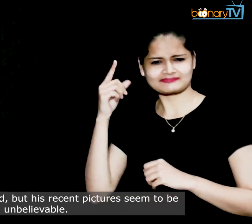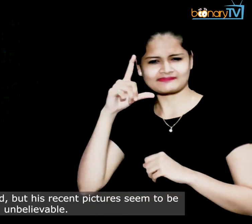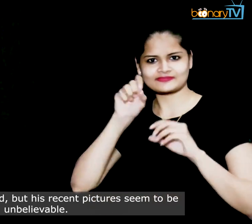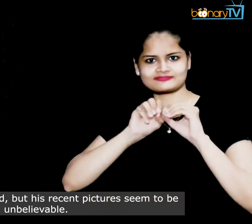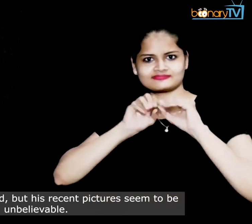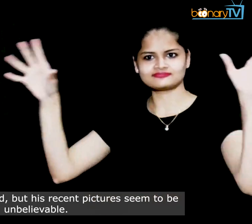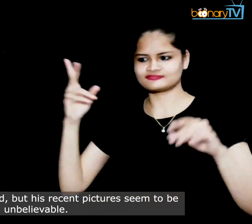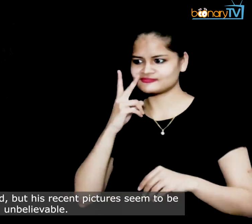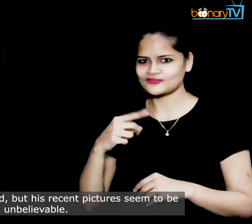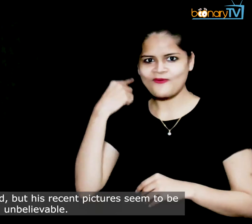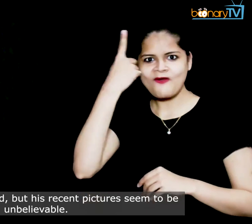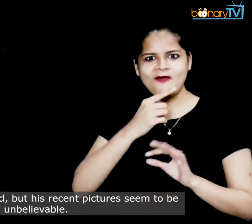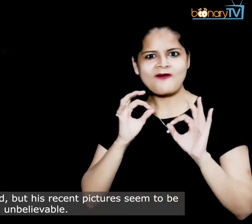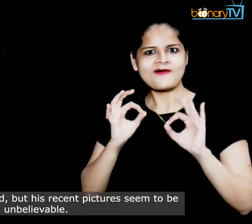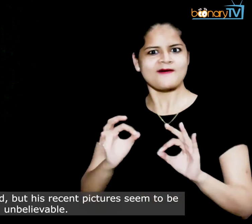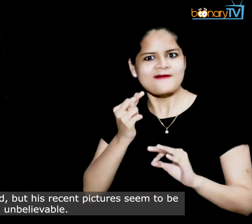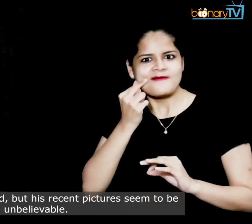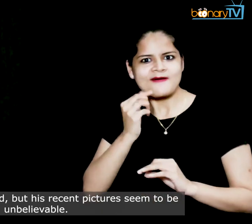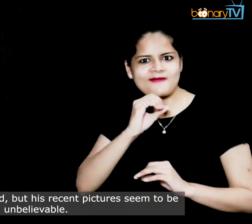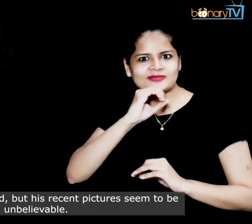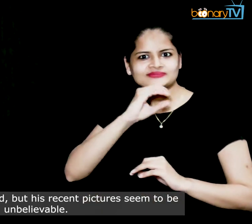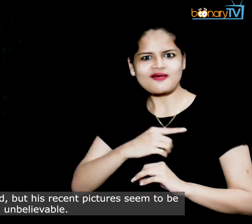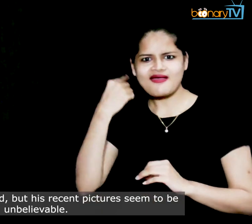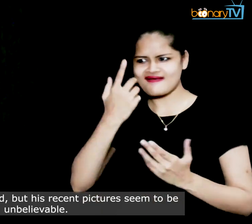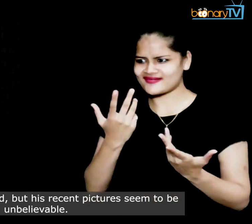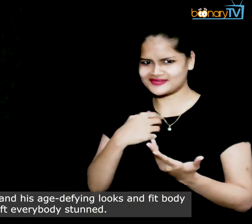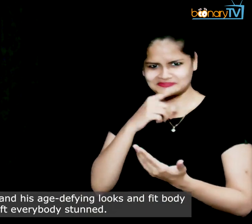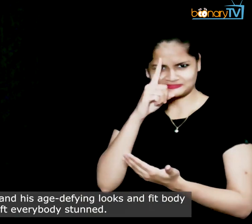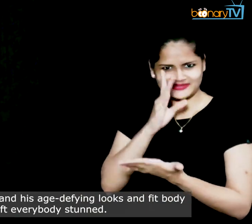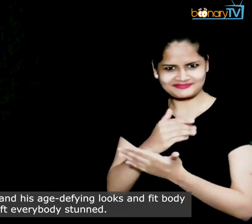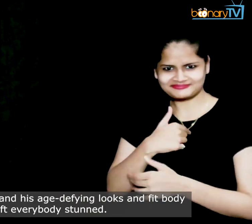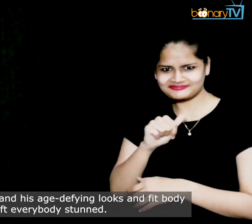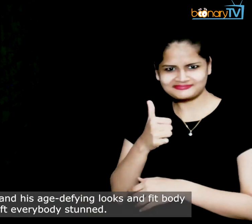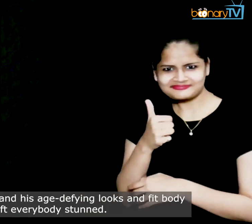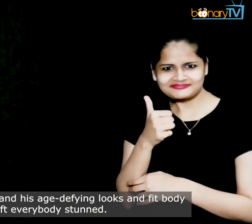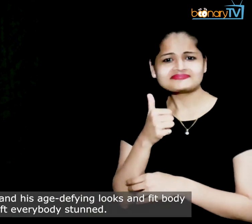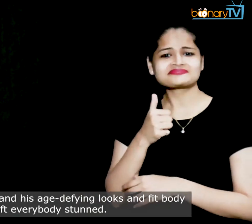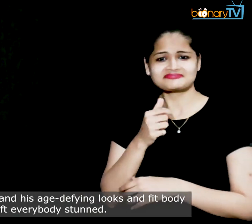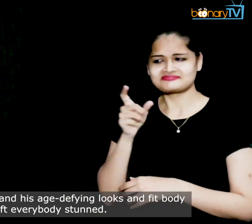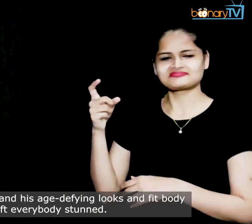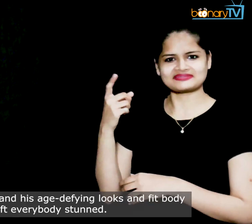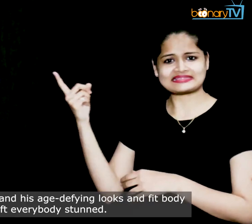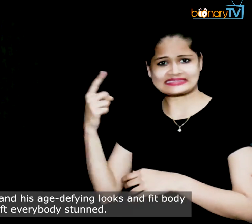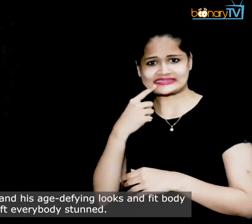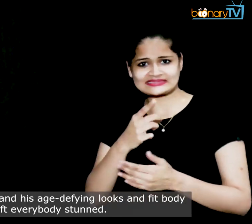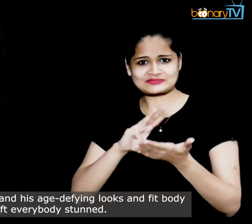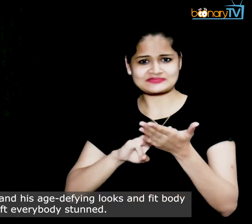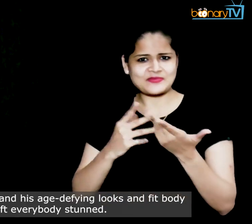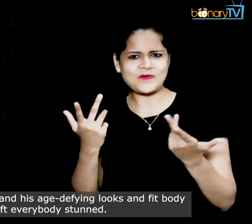pictures seem to be unbelievable he looks fit as a fiddle and his age